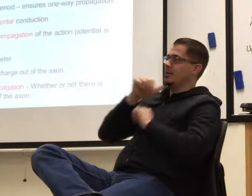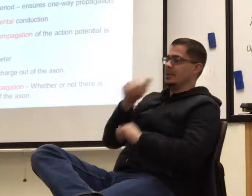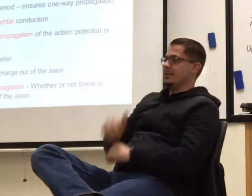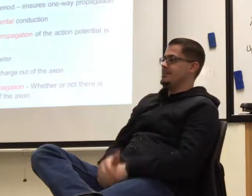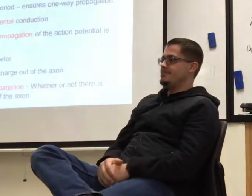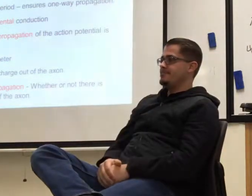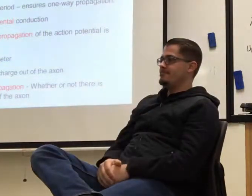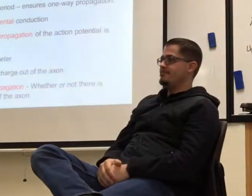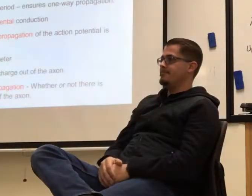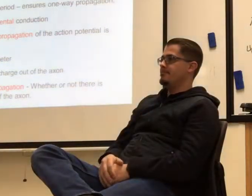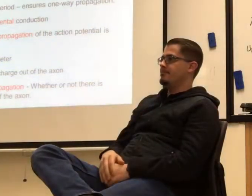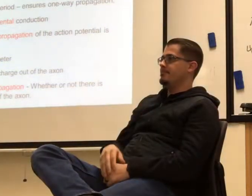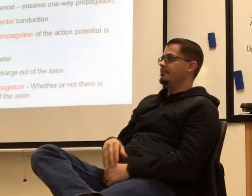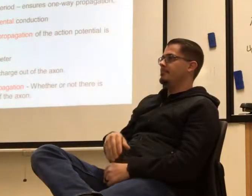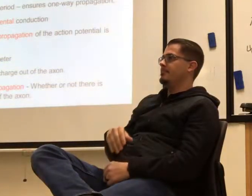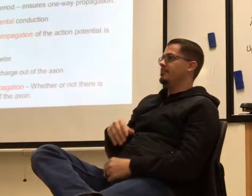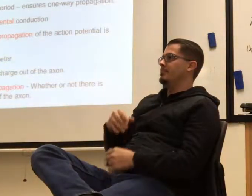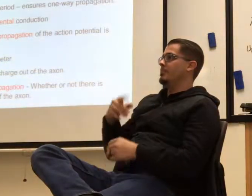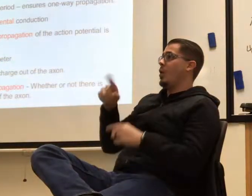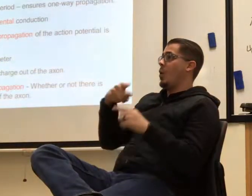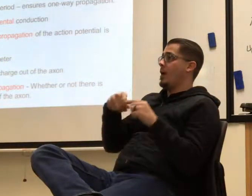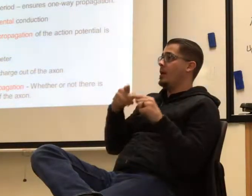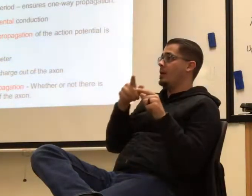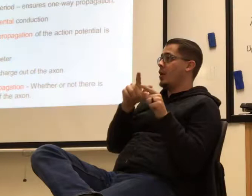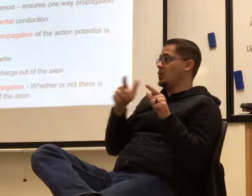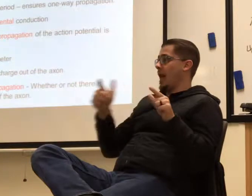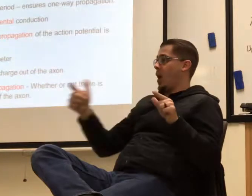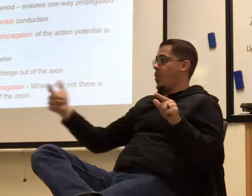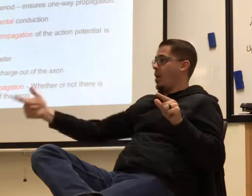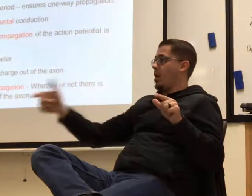as it propagates down the axon.